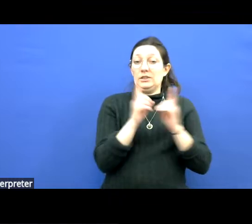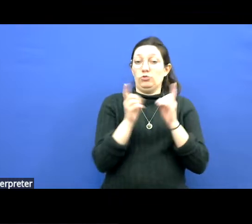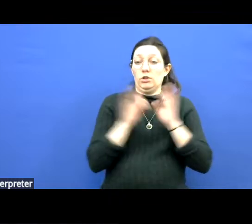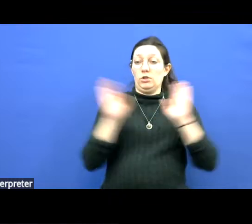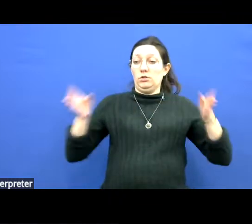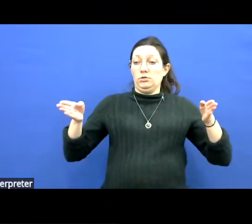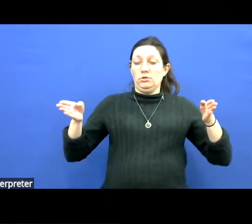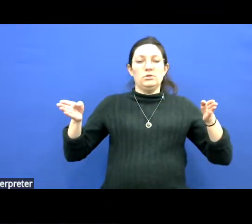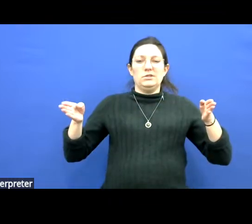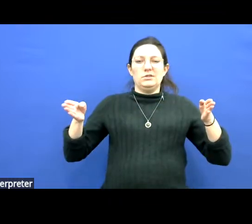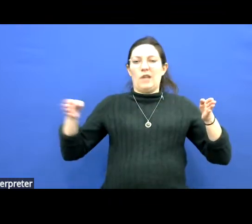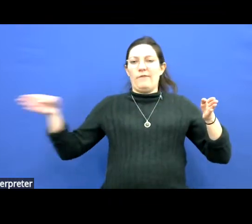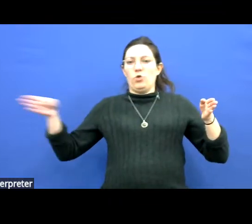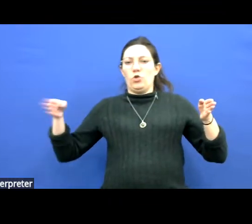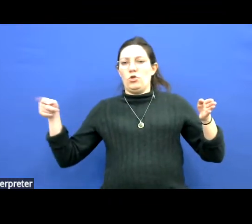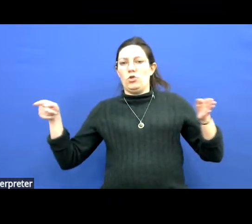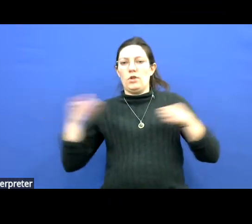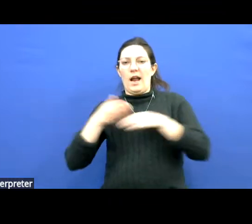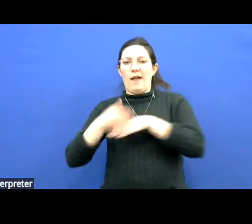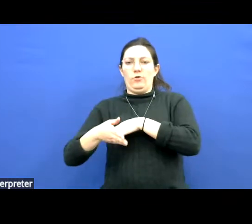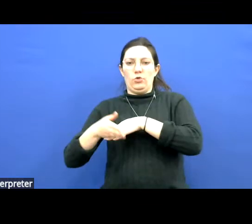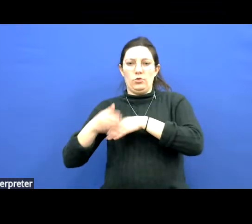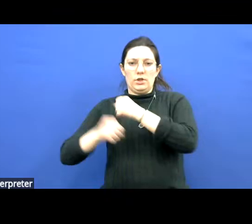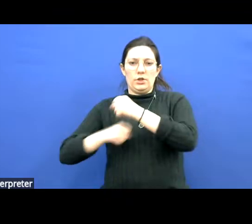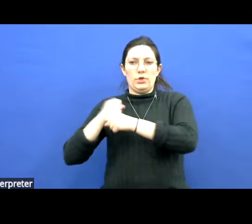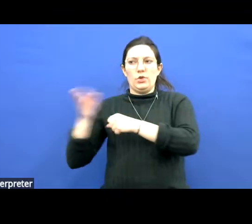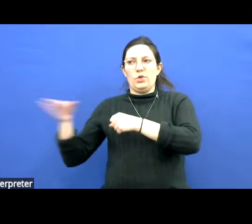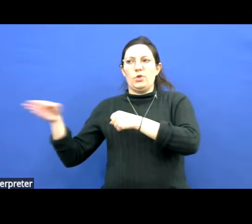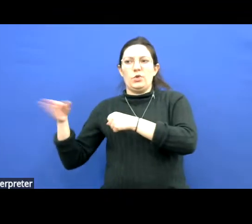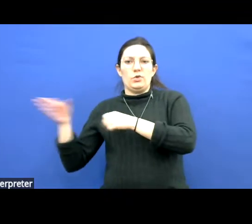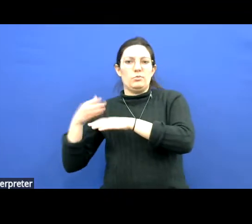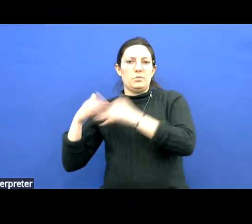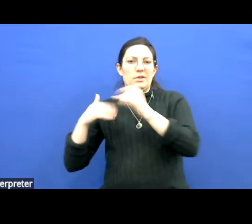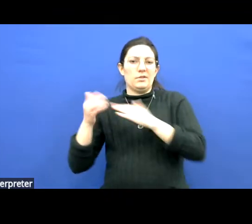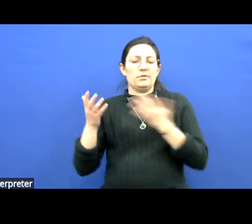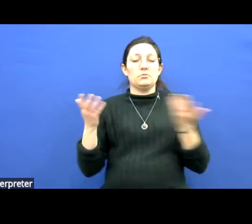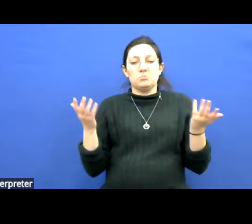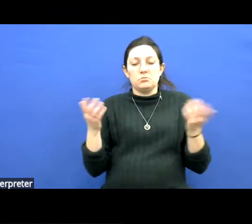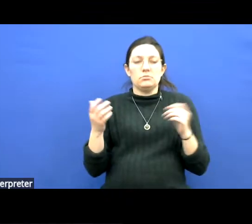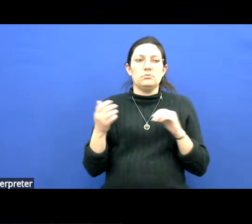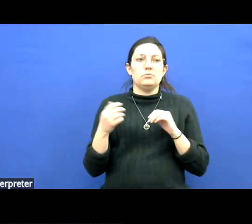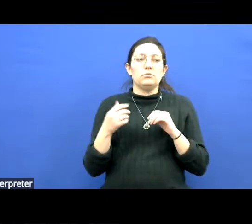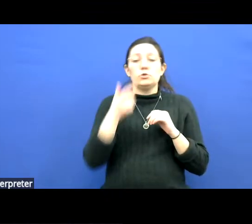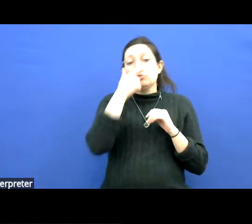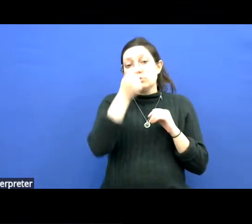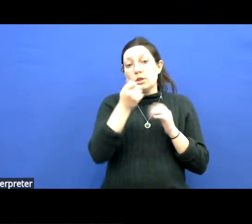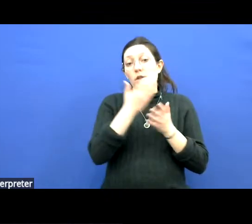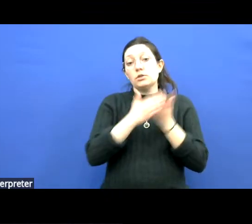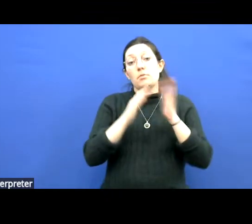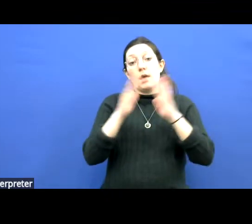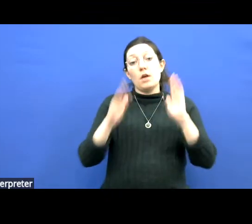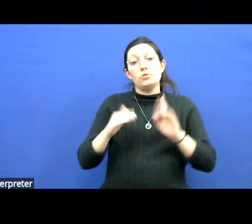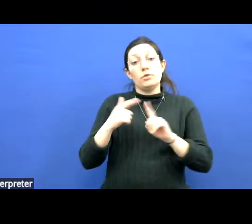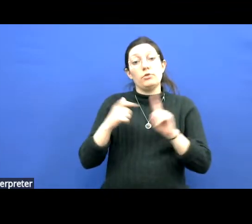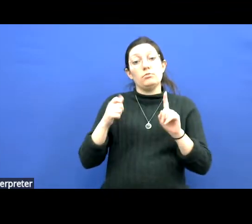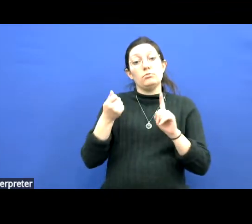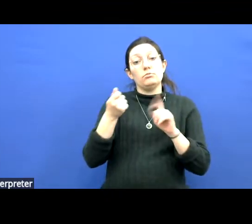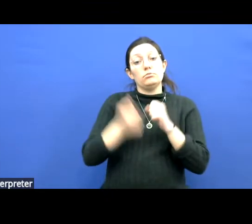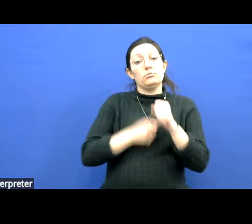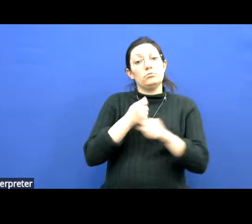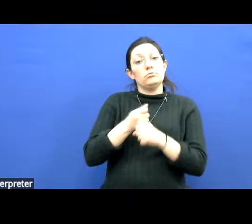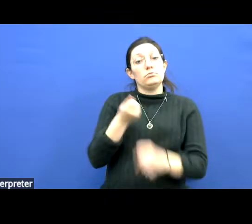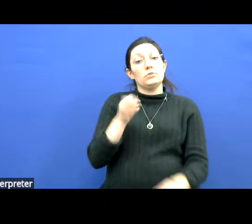be interesting is some of the older houses, you know, like, again, from the 50s, for instance, they could